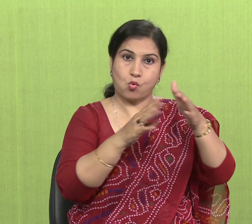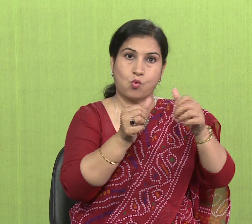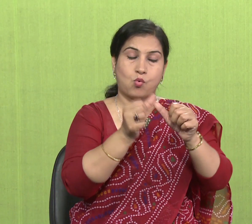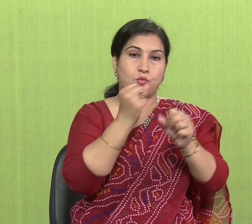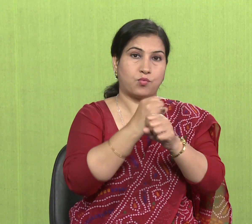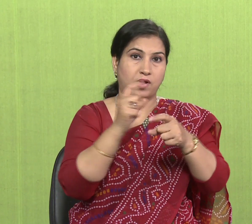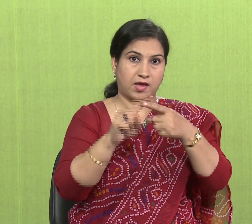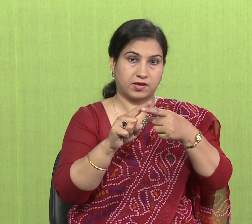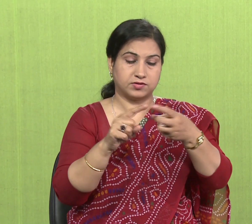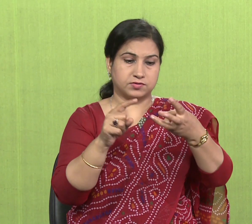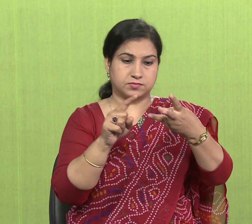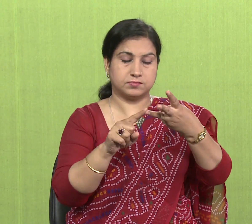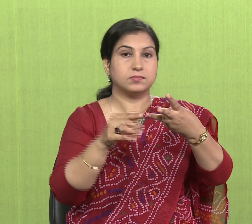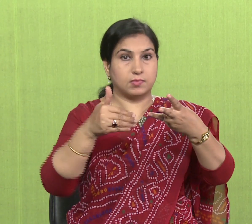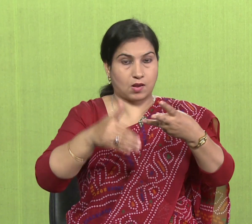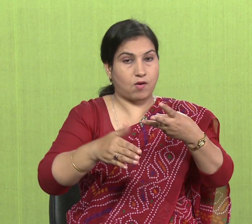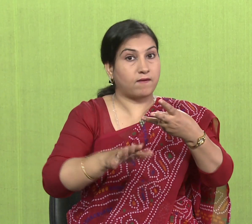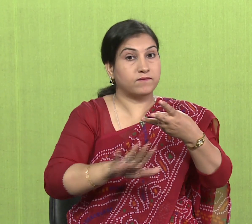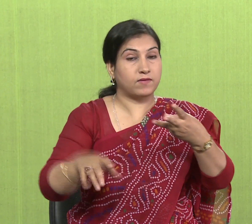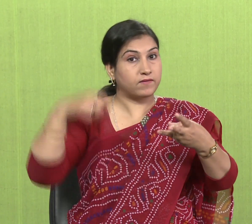With this, we have reached the end of today's lesson.